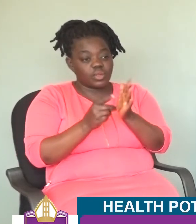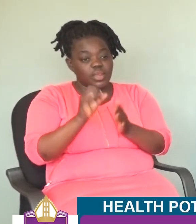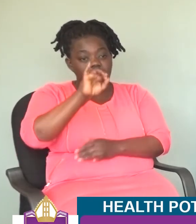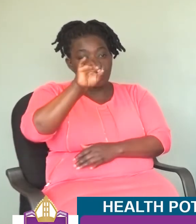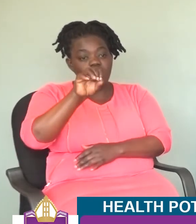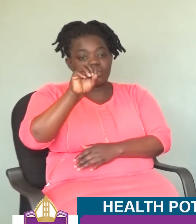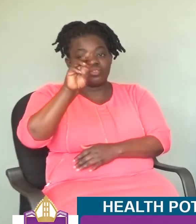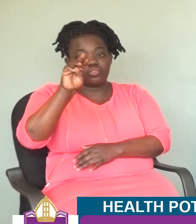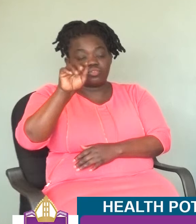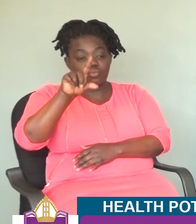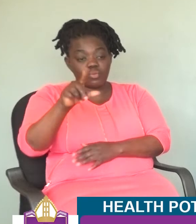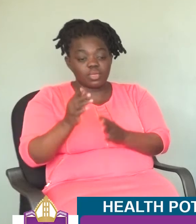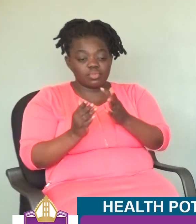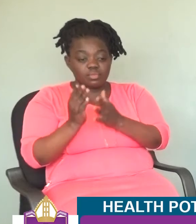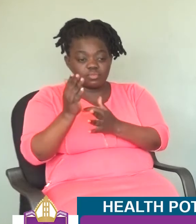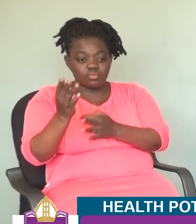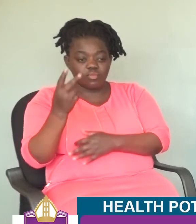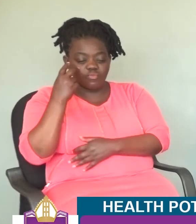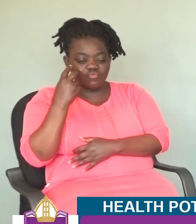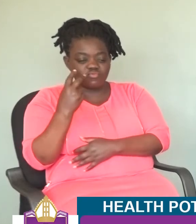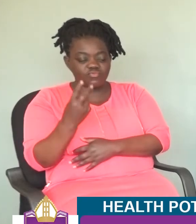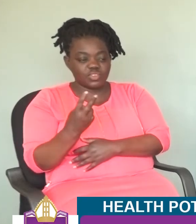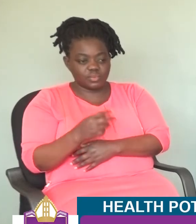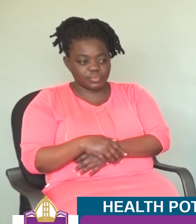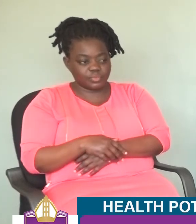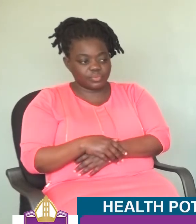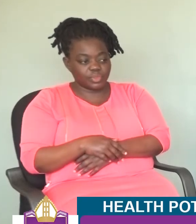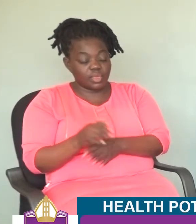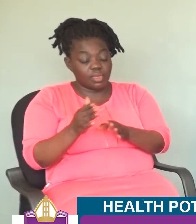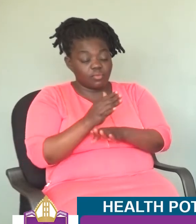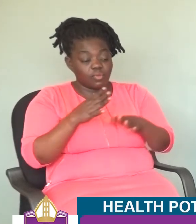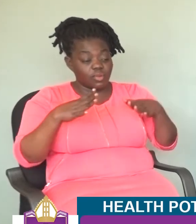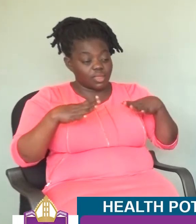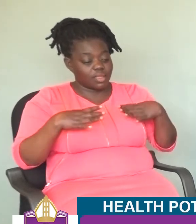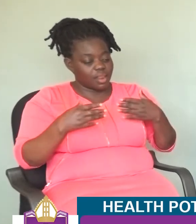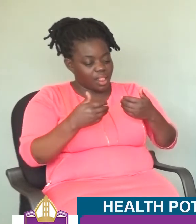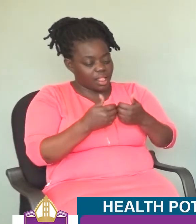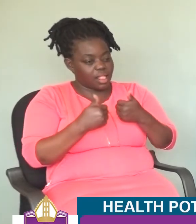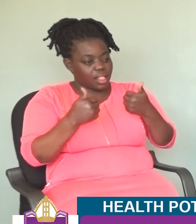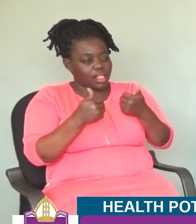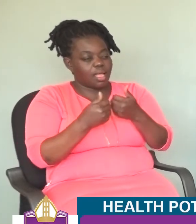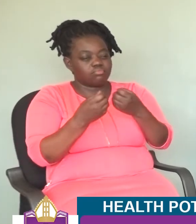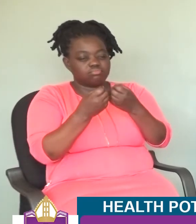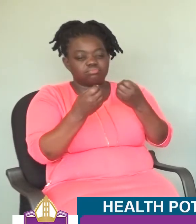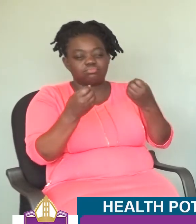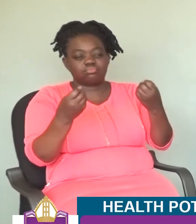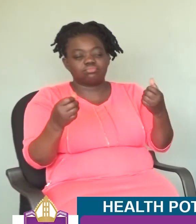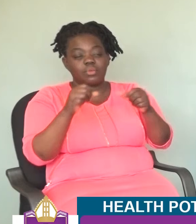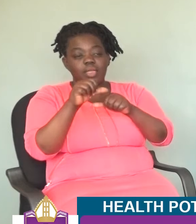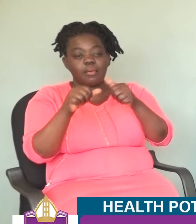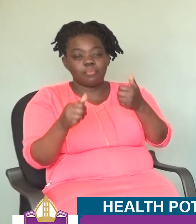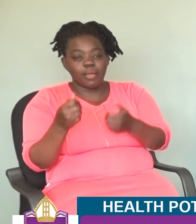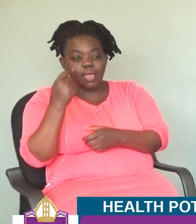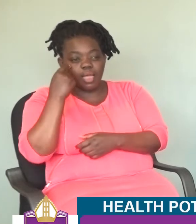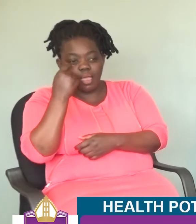is taking us through vision. So, Doctor, before the commercial break, you had told us a lot about the